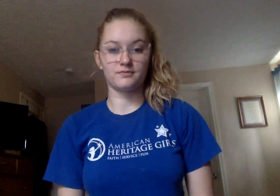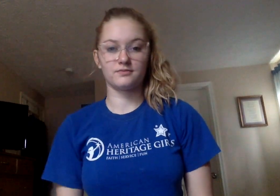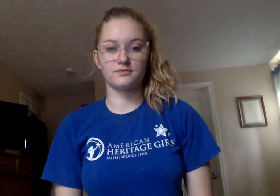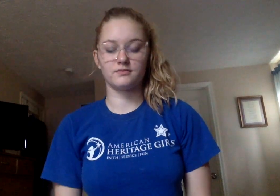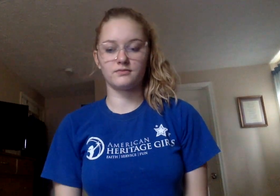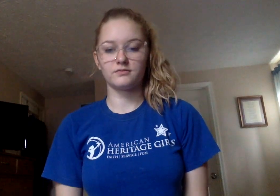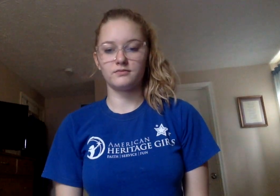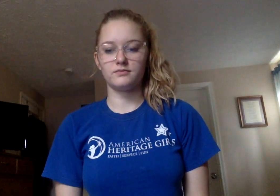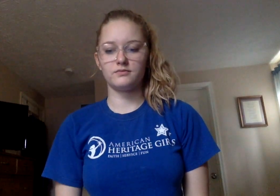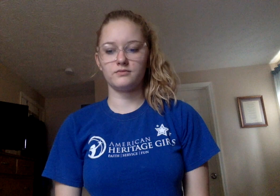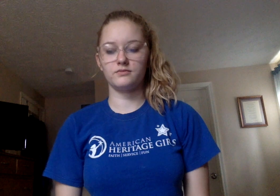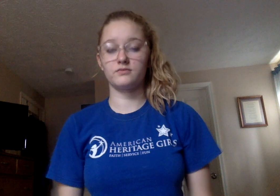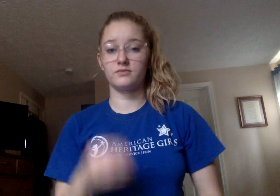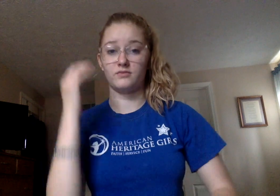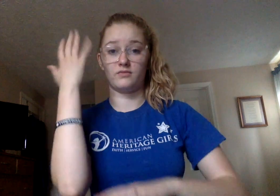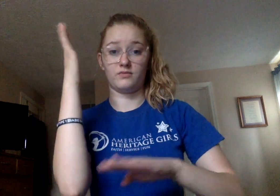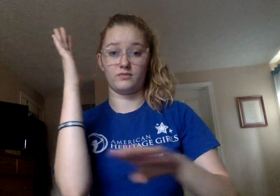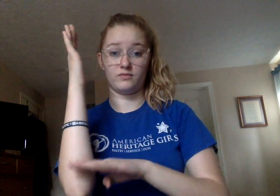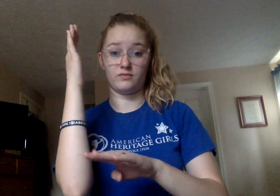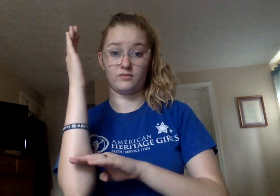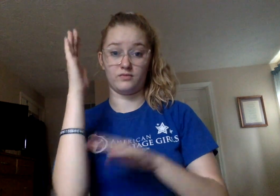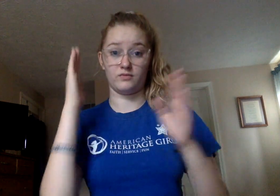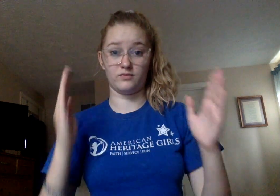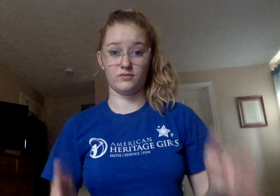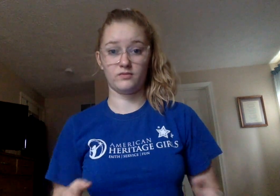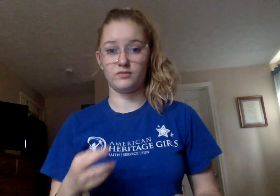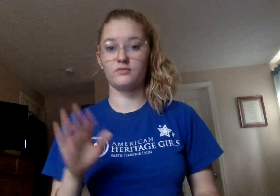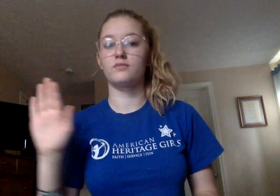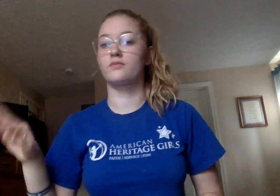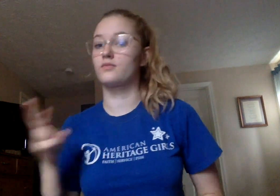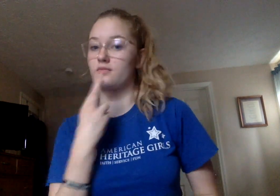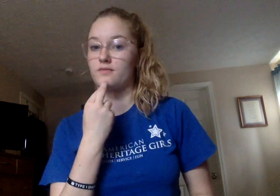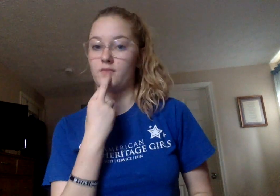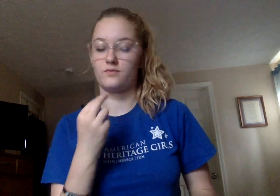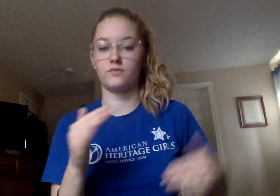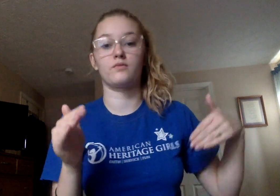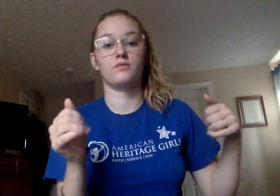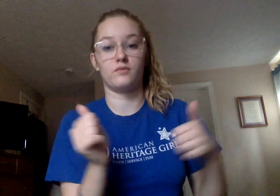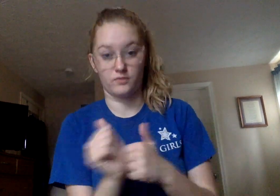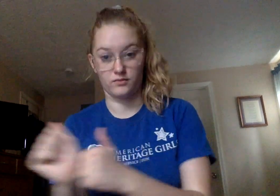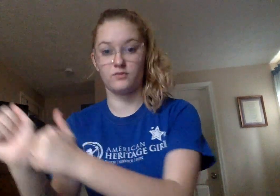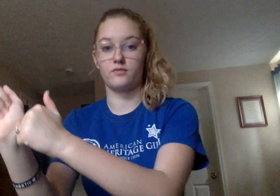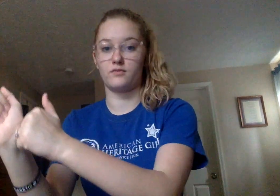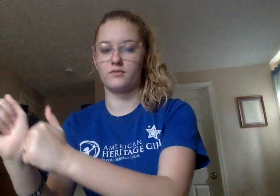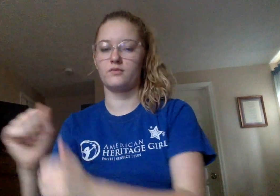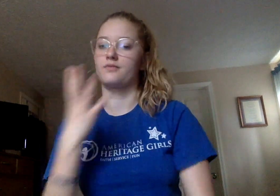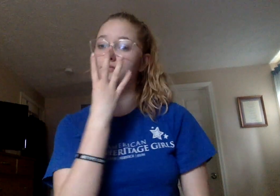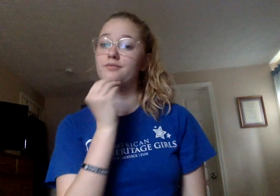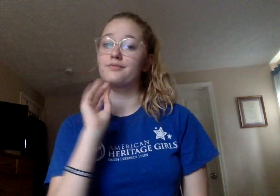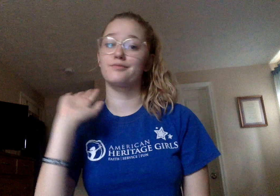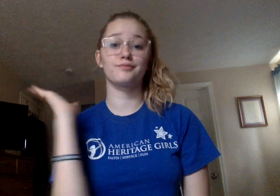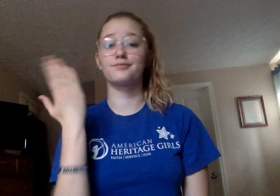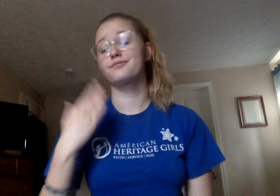the Little Red Riding Hood followed close behind her. The wolf never returned, and Little Red